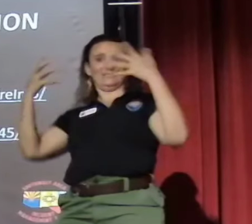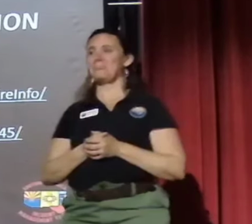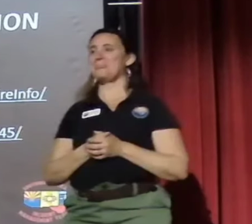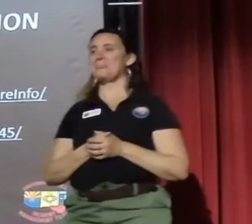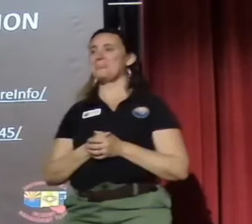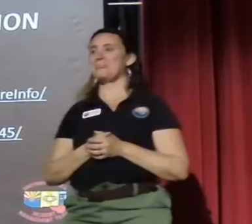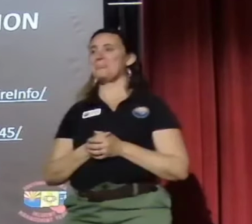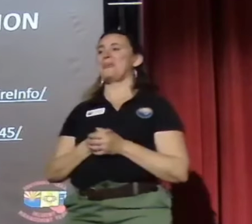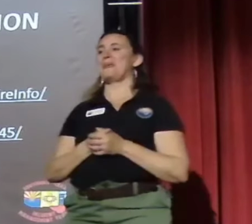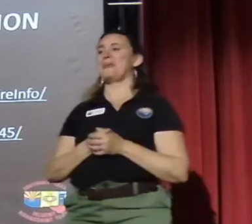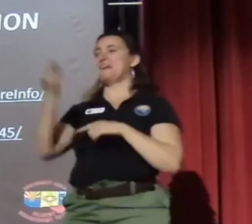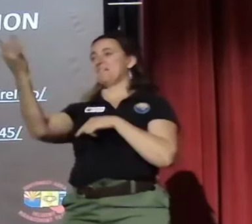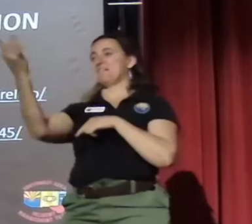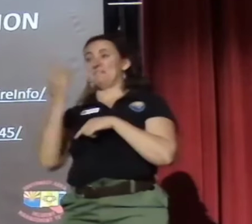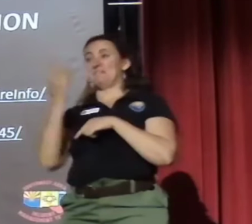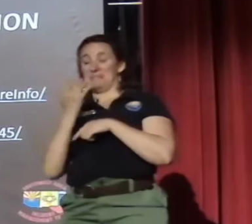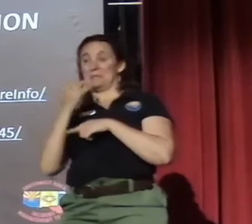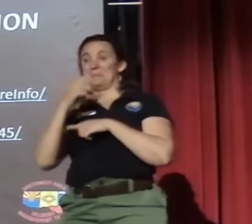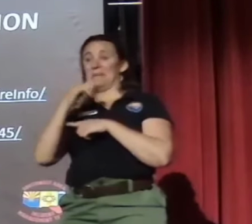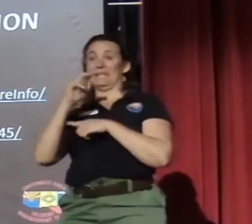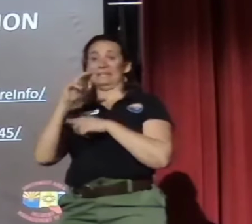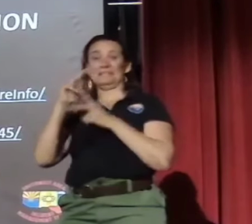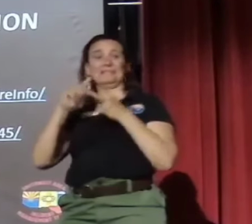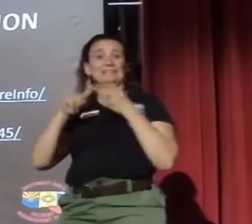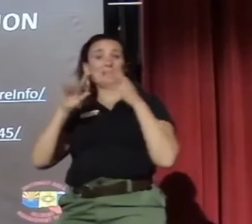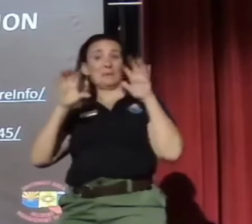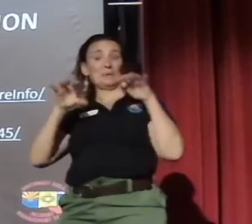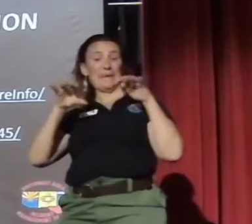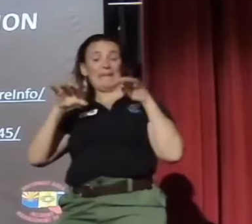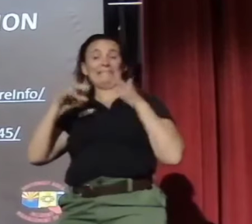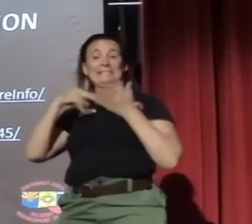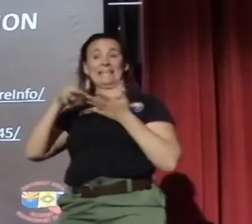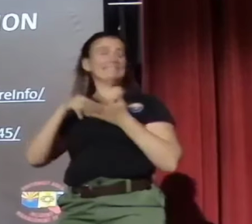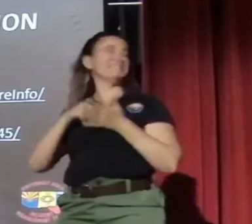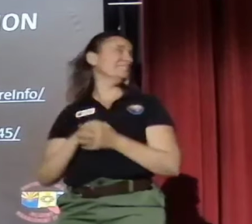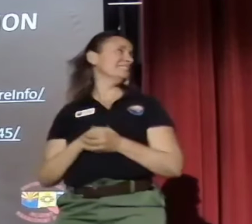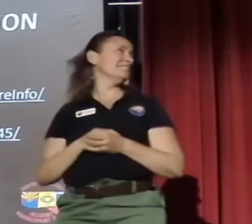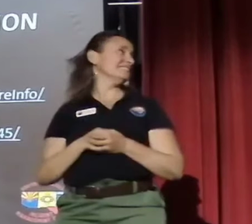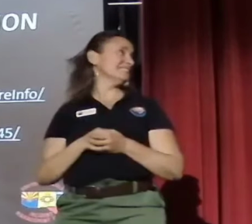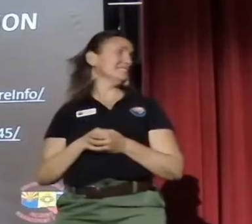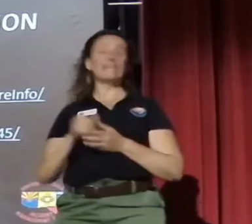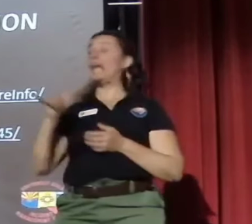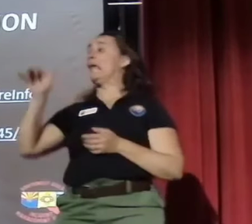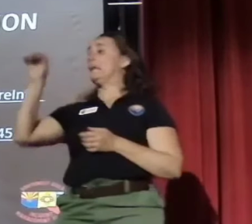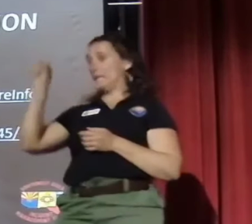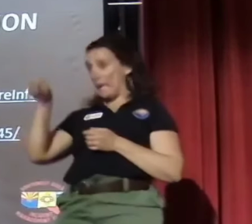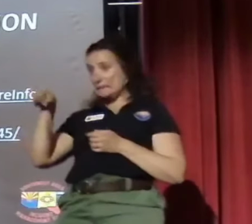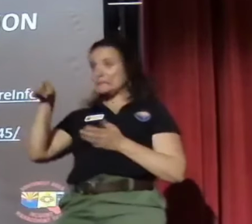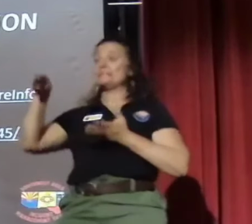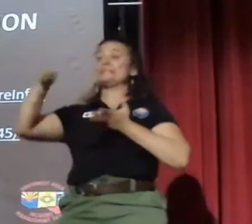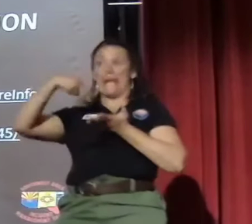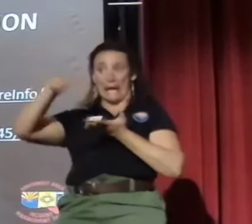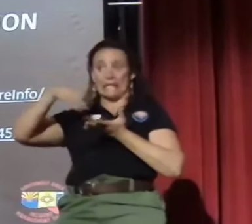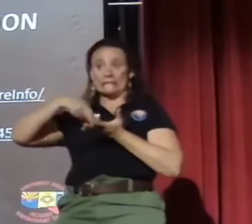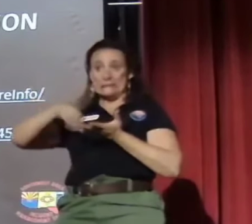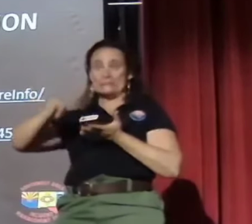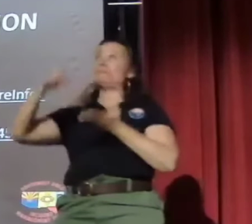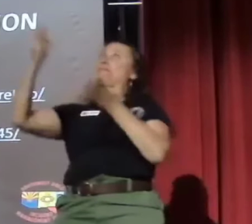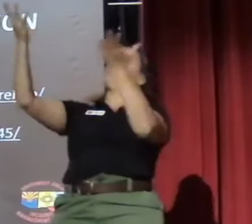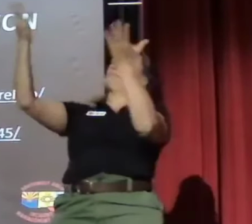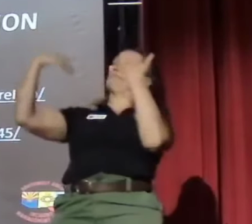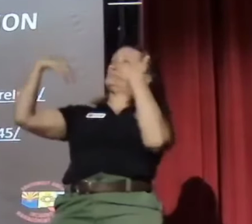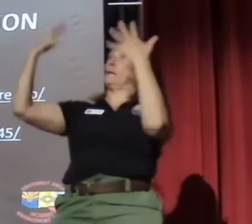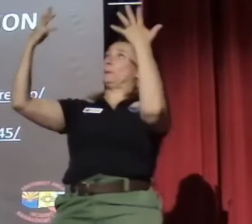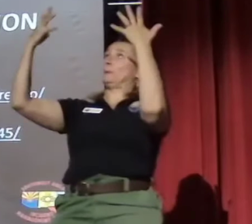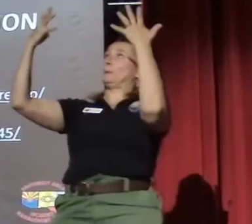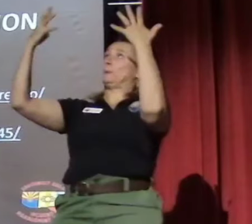progress towards Payson, and should we all do a rain dance tonight? For the latter, I would go with yes. Do the rain dance, and then I'll